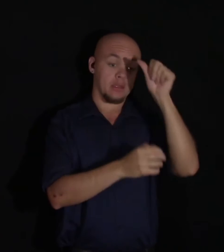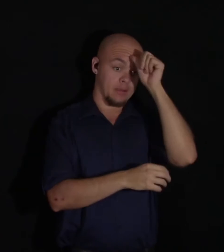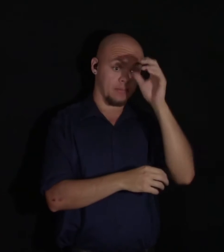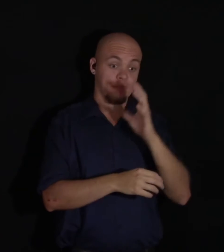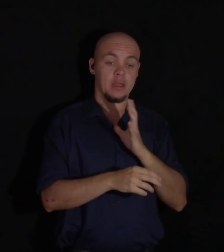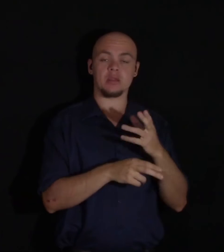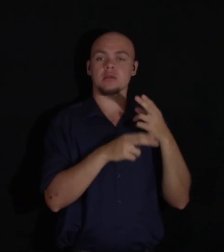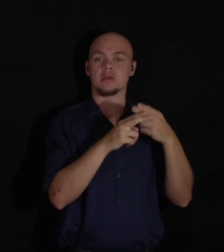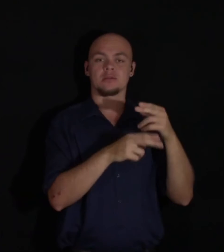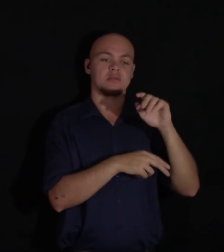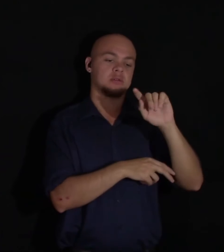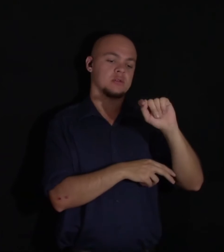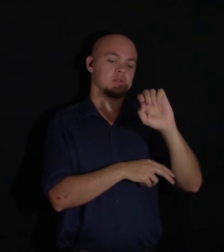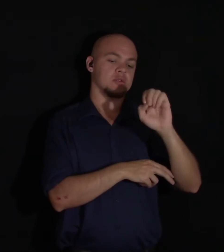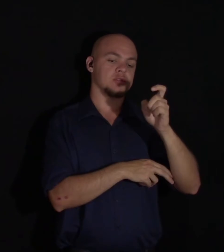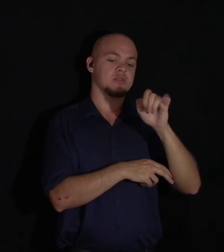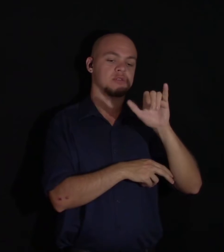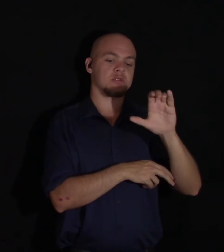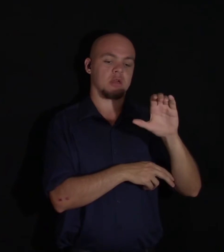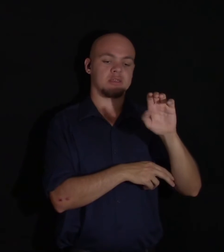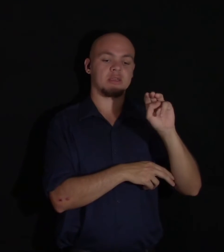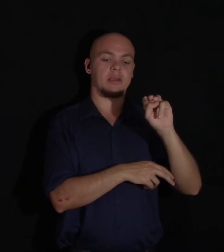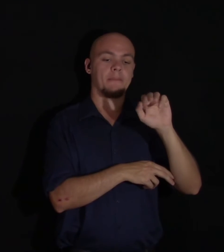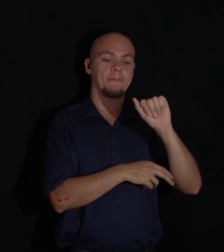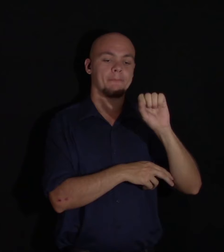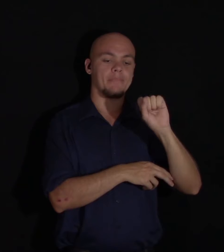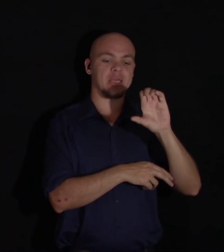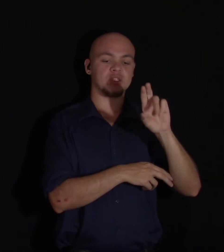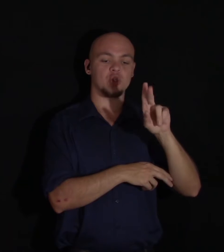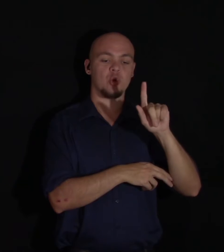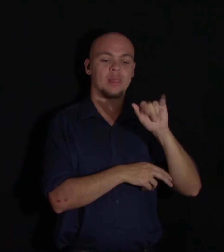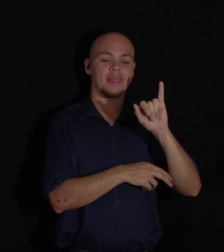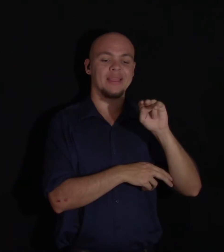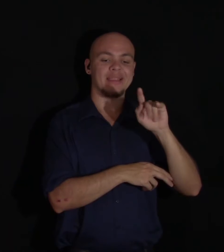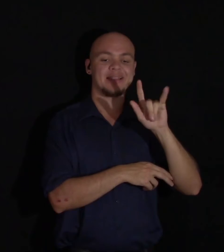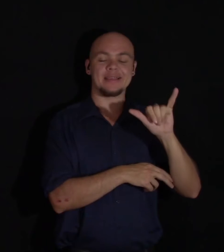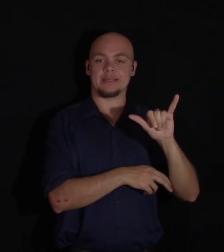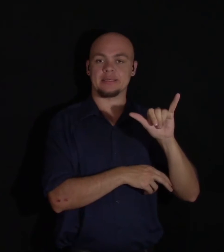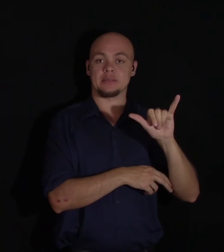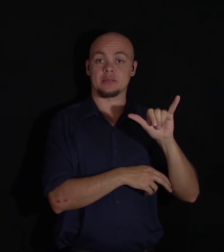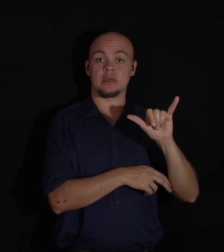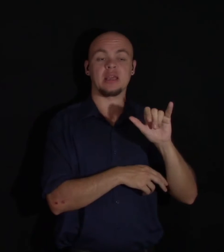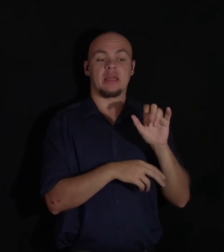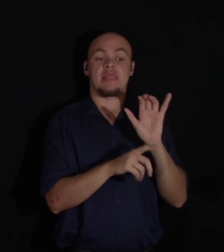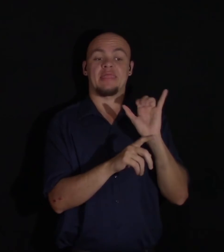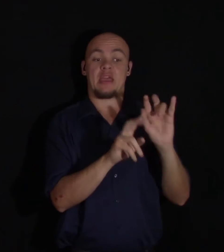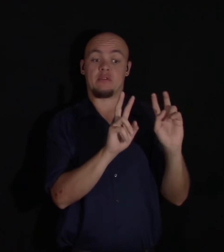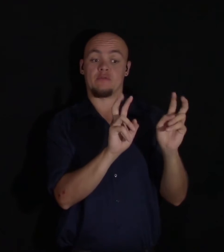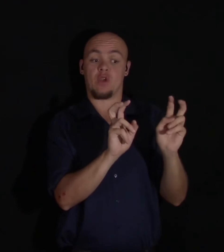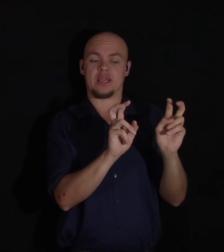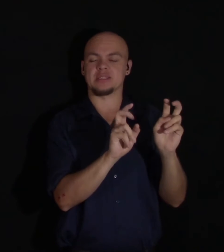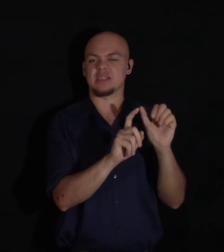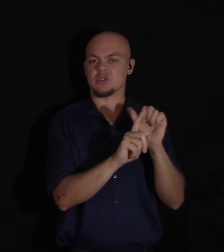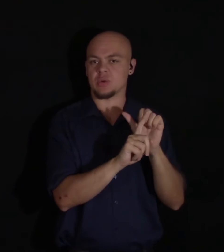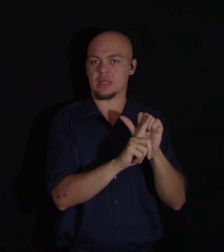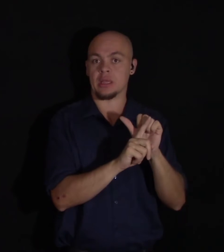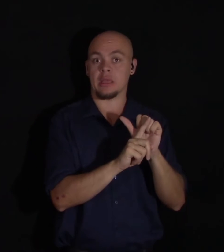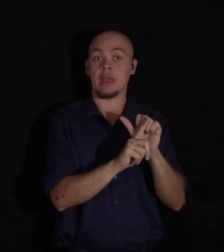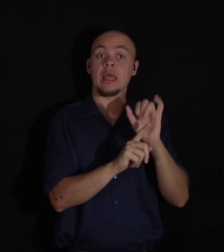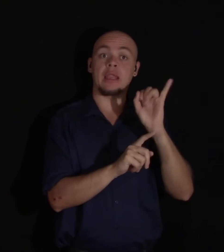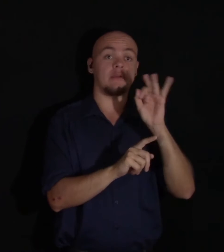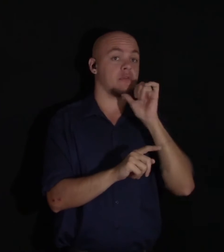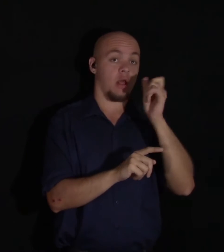as toxic masculinity. Toxic masculinity is a tricky phrase, and if misunderstood, can be wildly